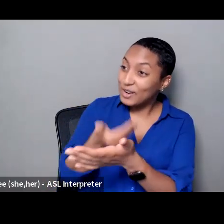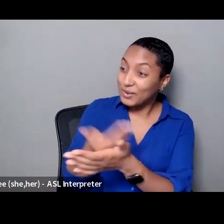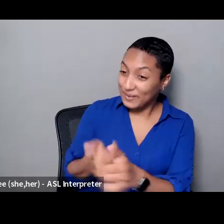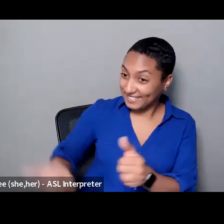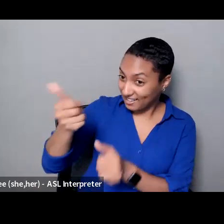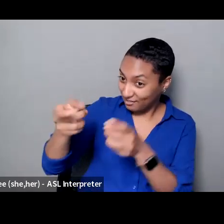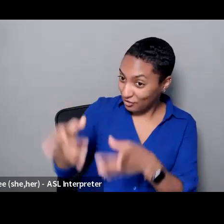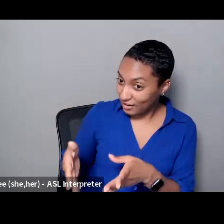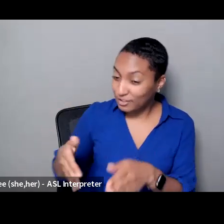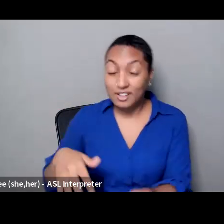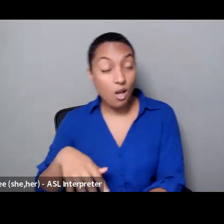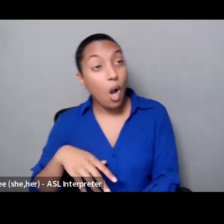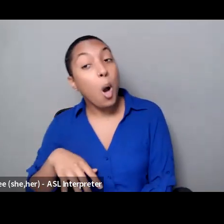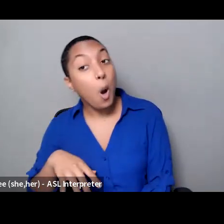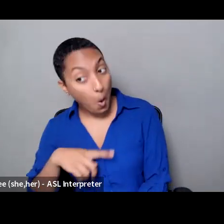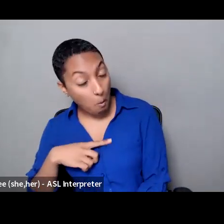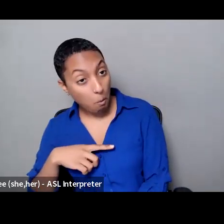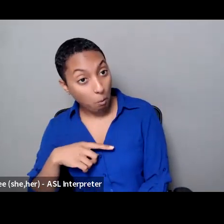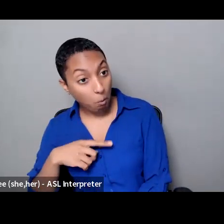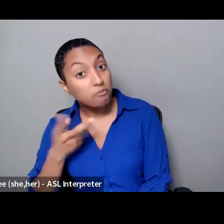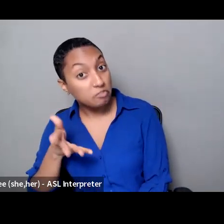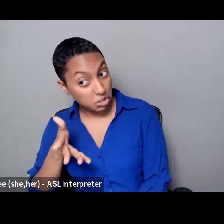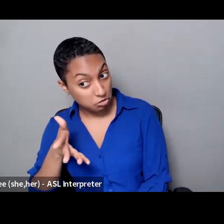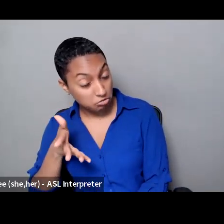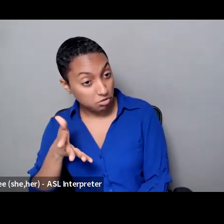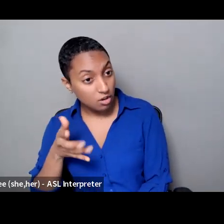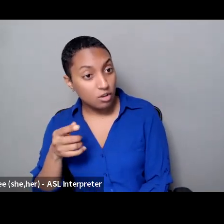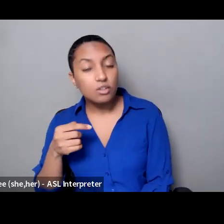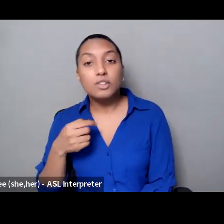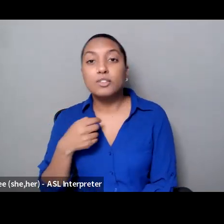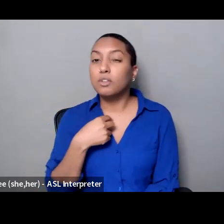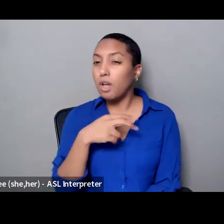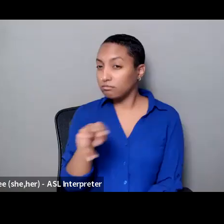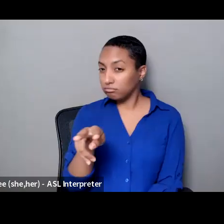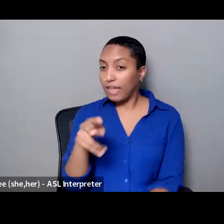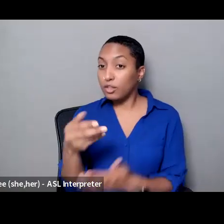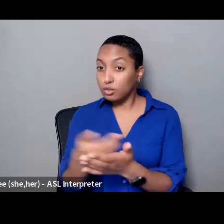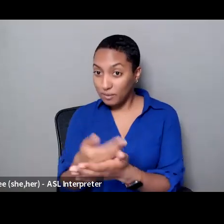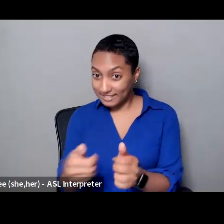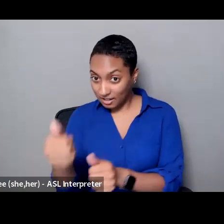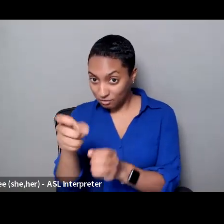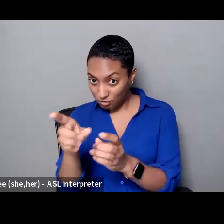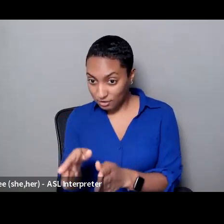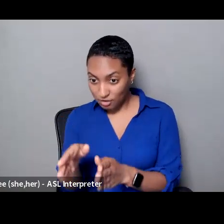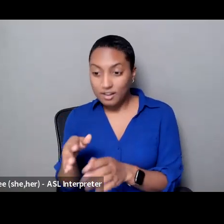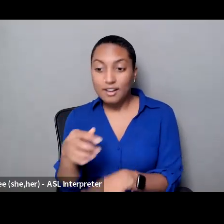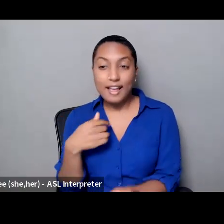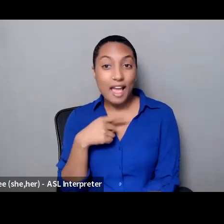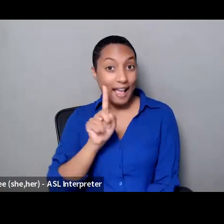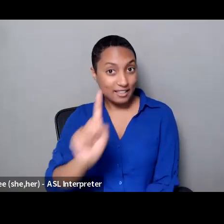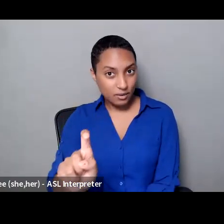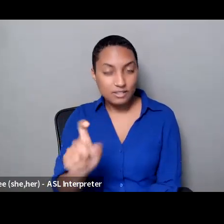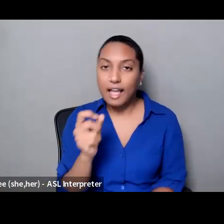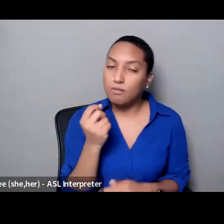said, oh, you have? So I turned to the new executive director and asked a question, which, by the way, is always legal to ask